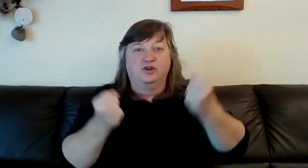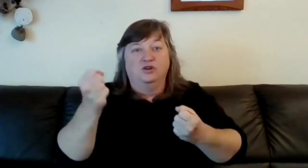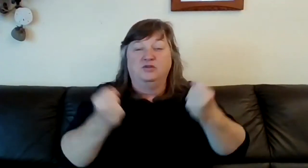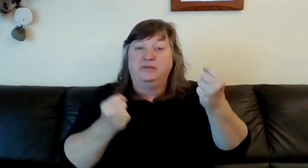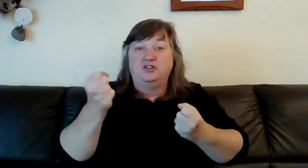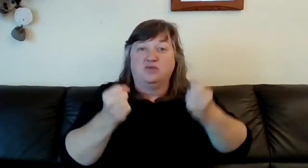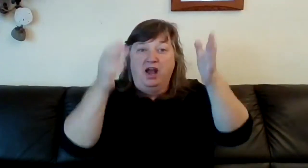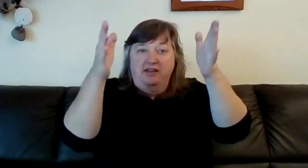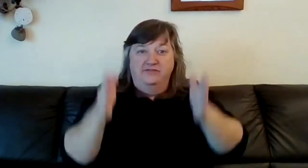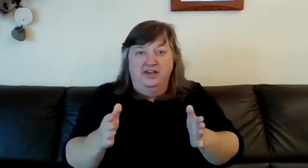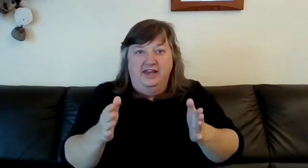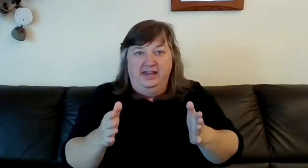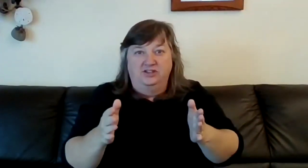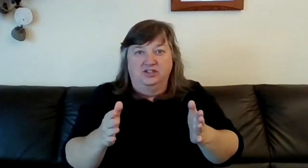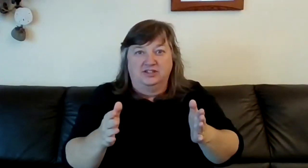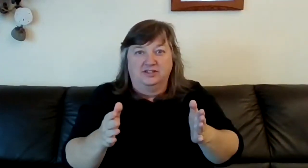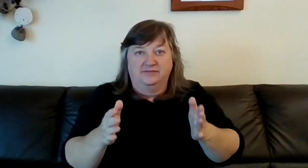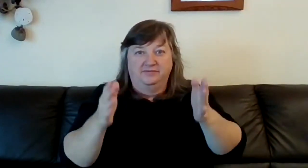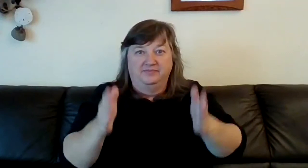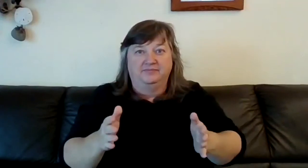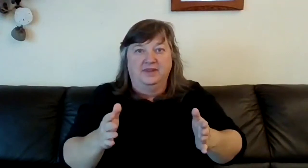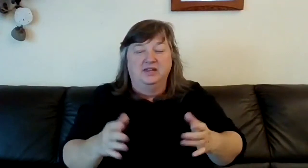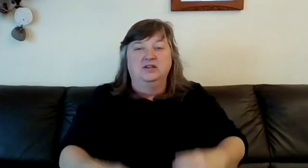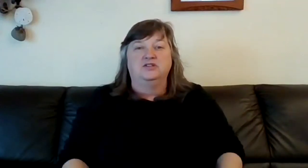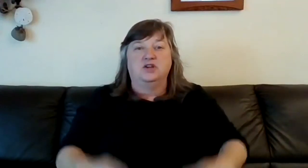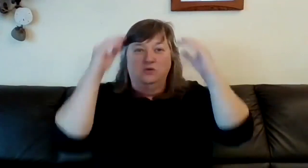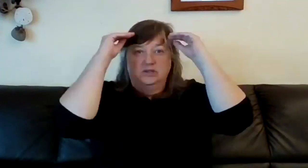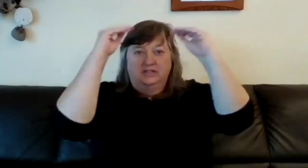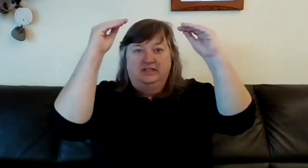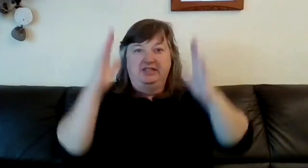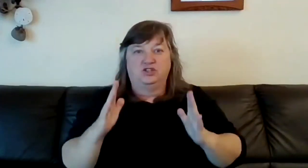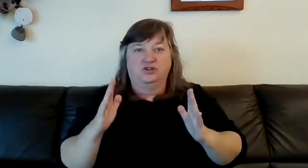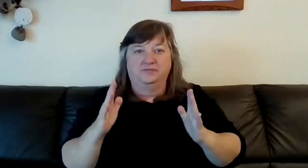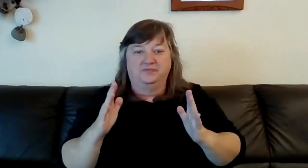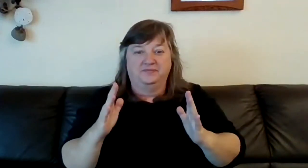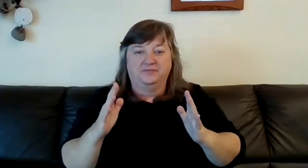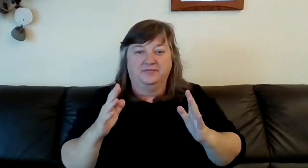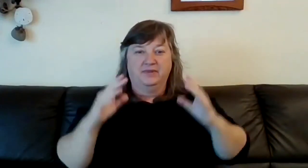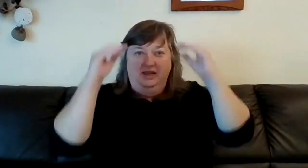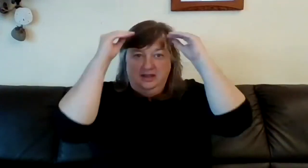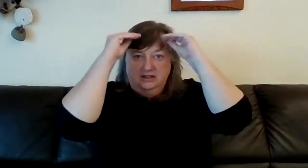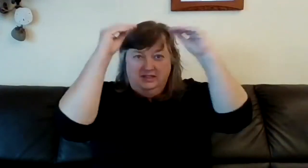driver would be a drive agent. So teacher